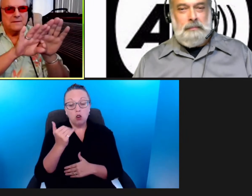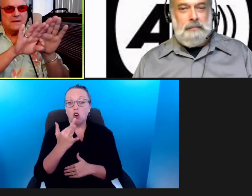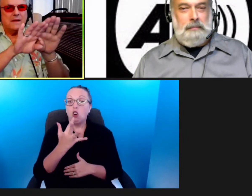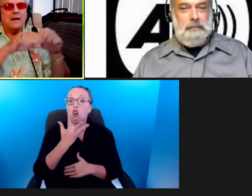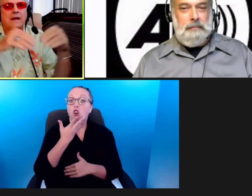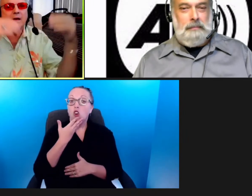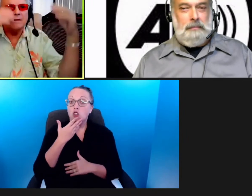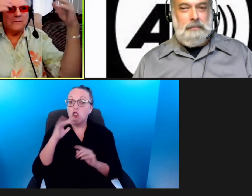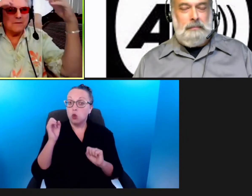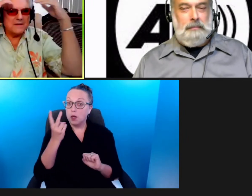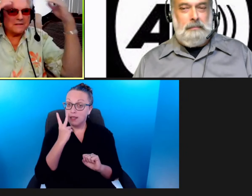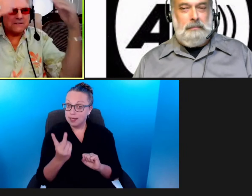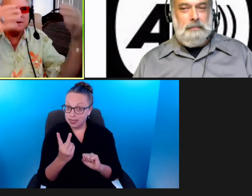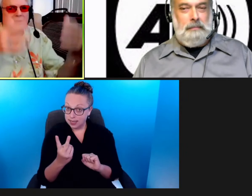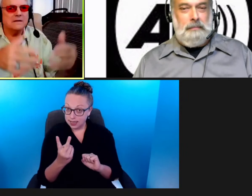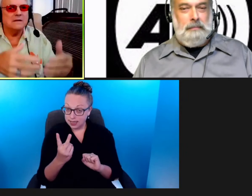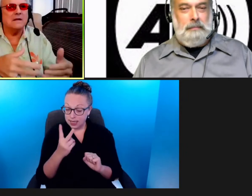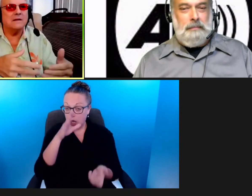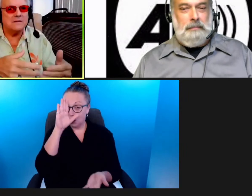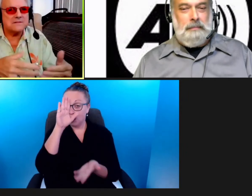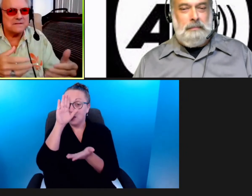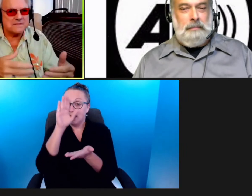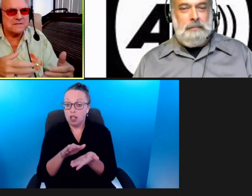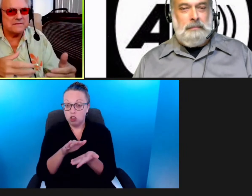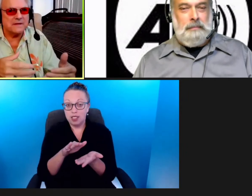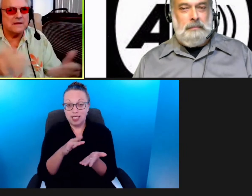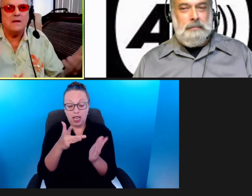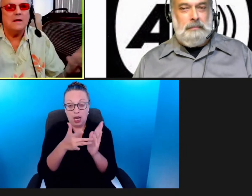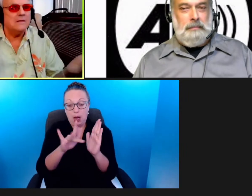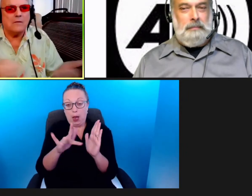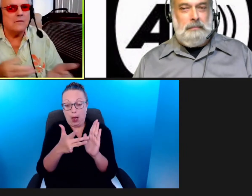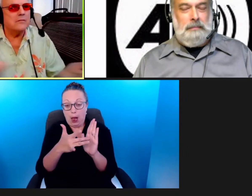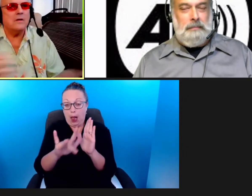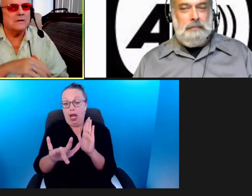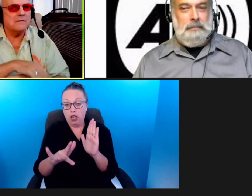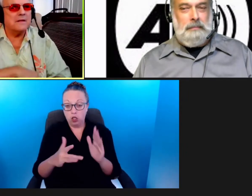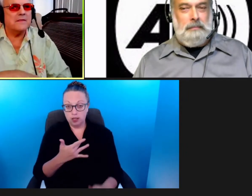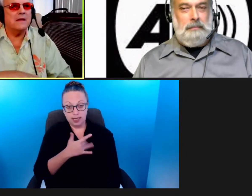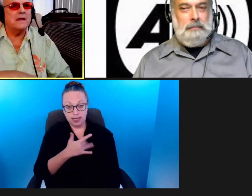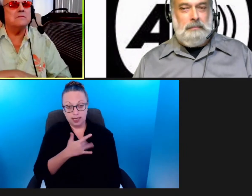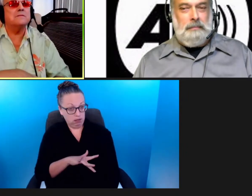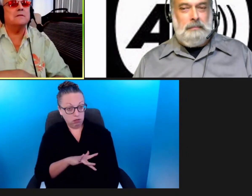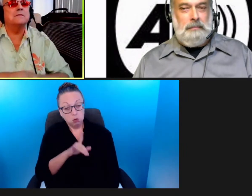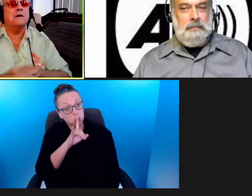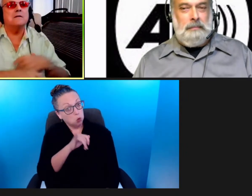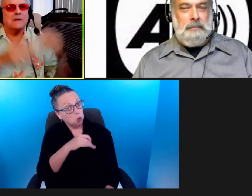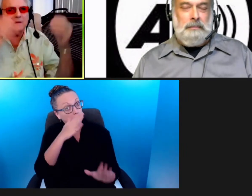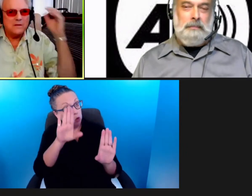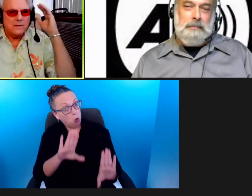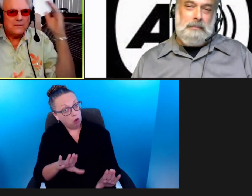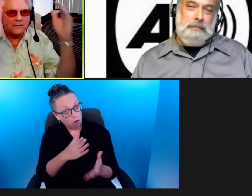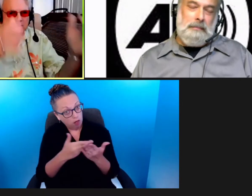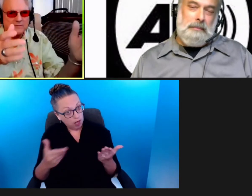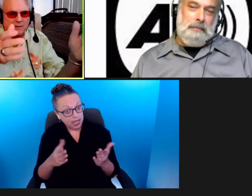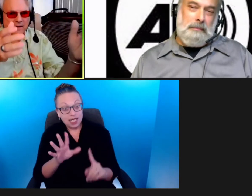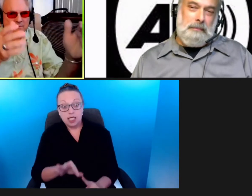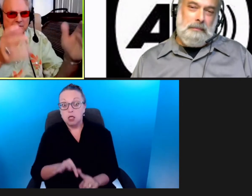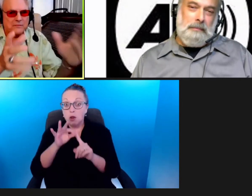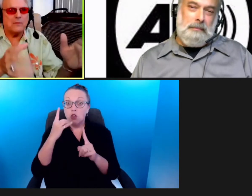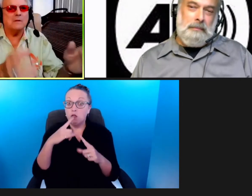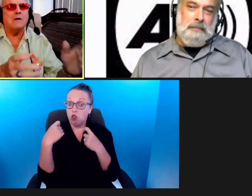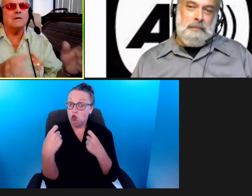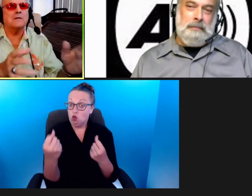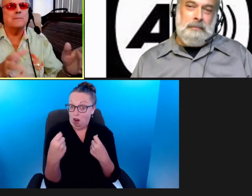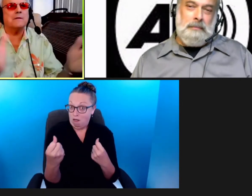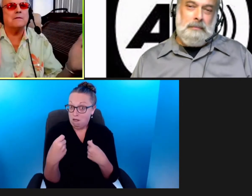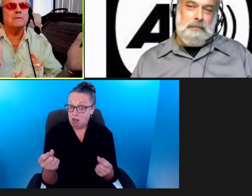enhancement and reduction in glare sensitivity. They're overall a great thing. Even for driving, you can drive